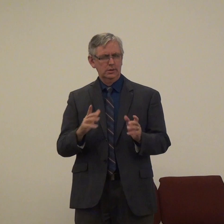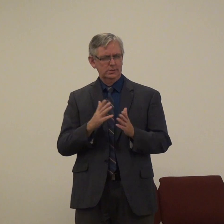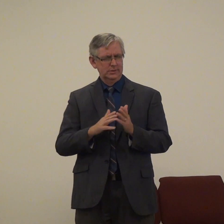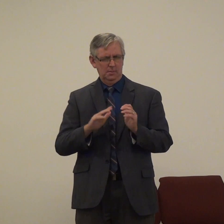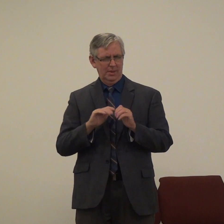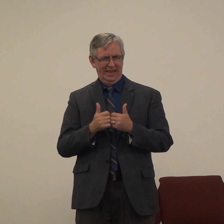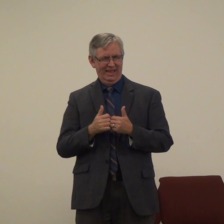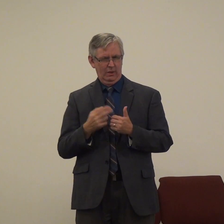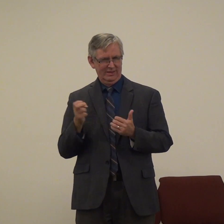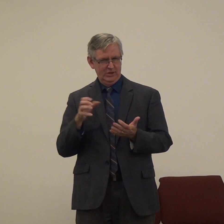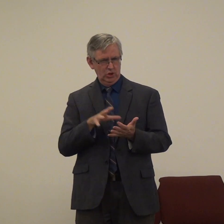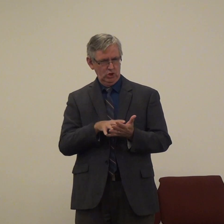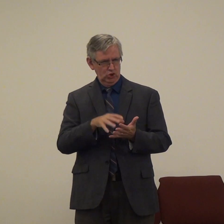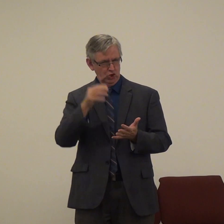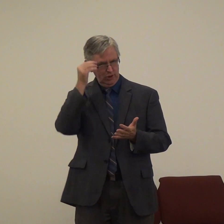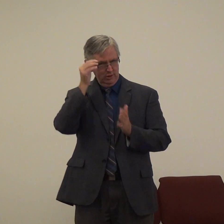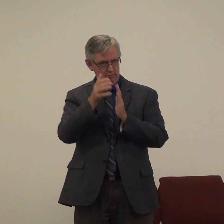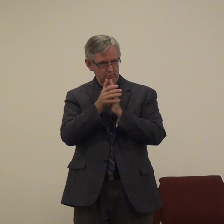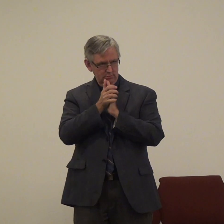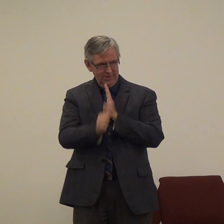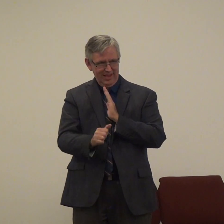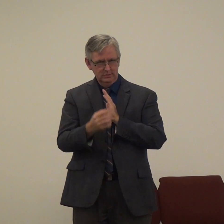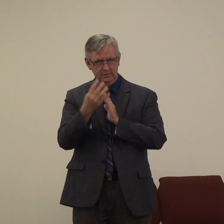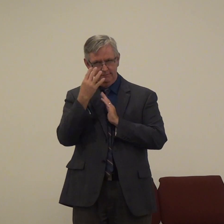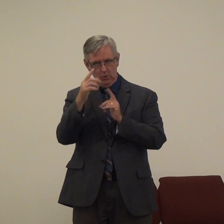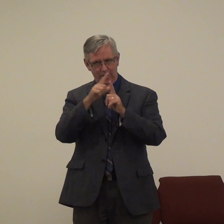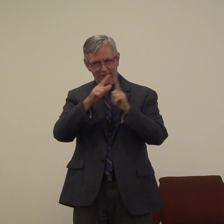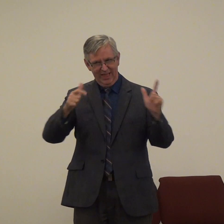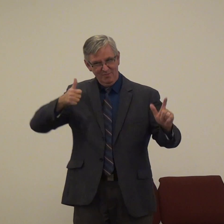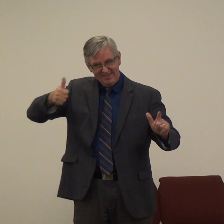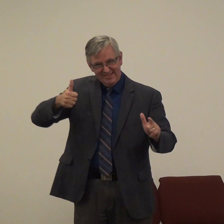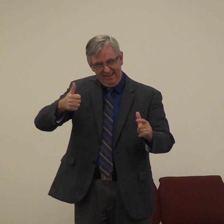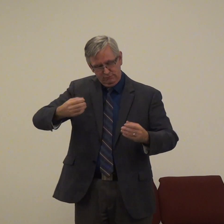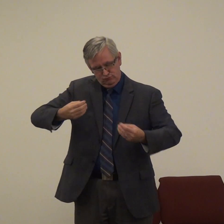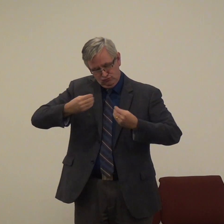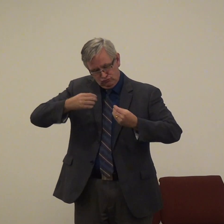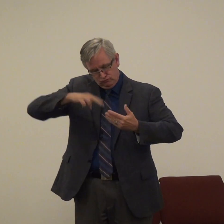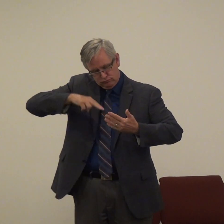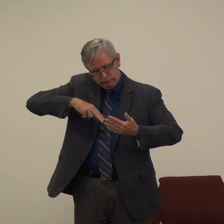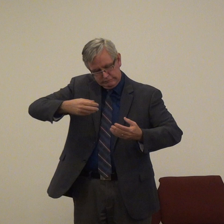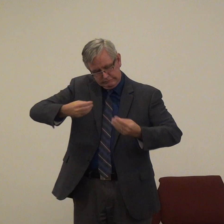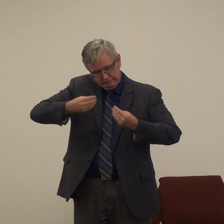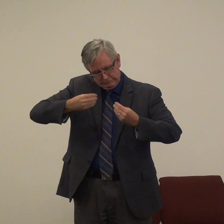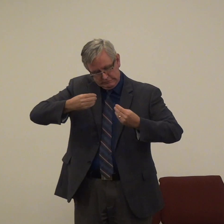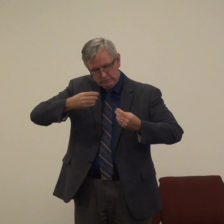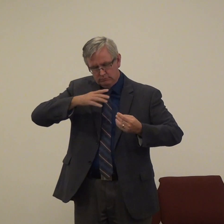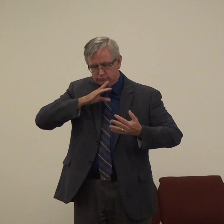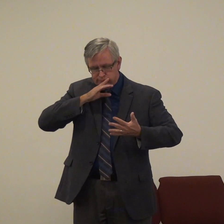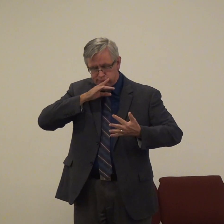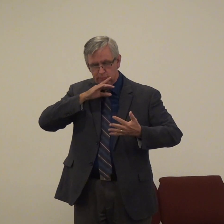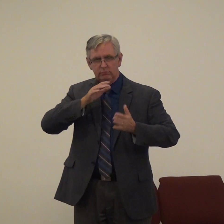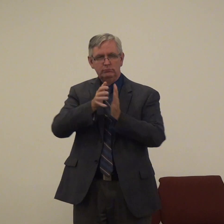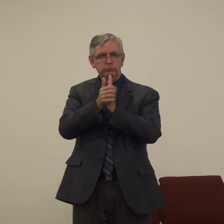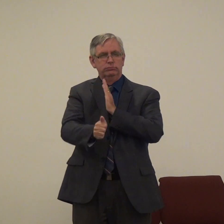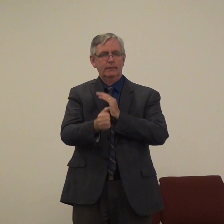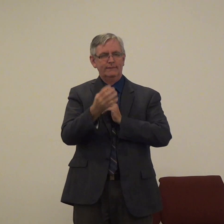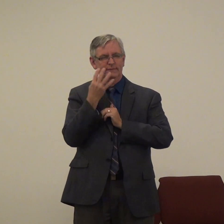well-educated man, but somehow or another, he had learned and mastered four languages. He was